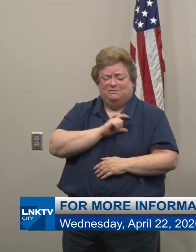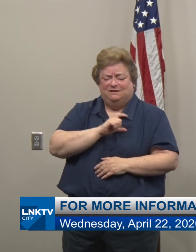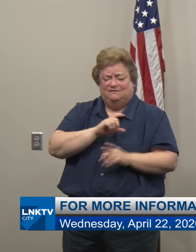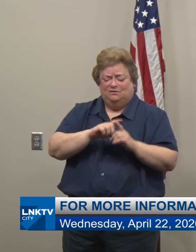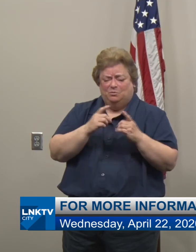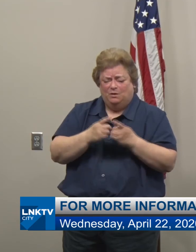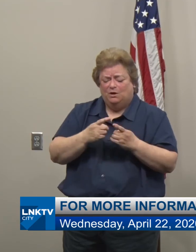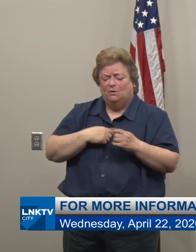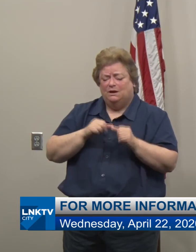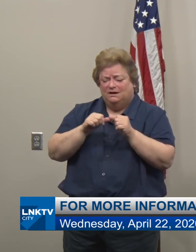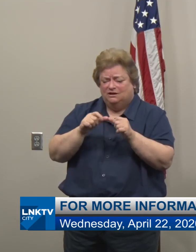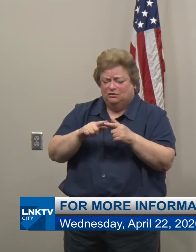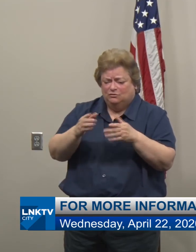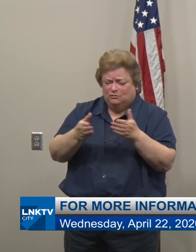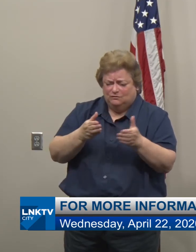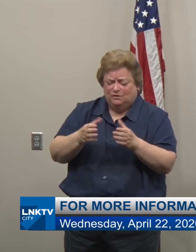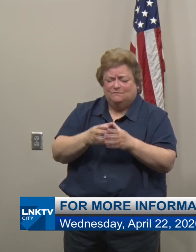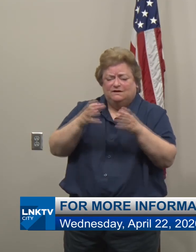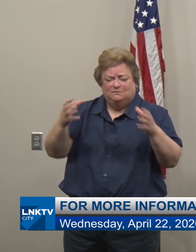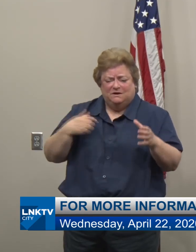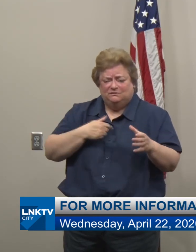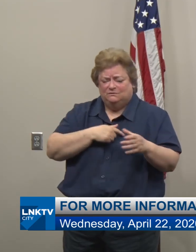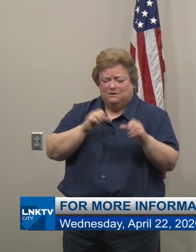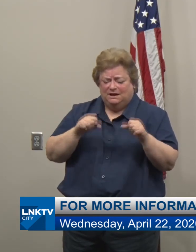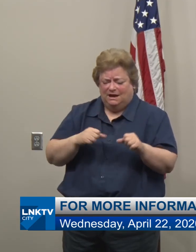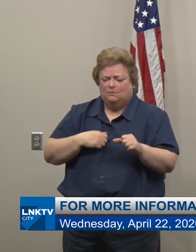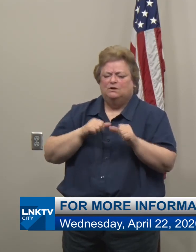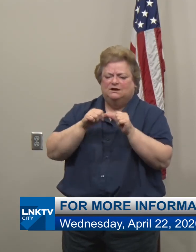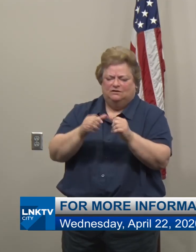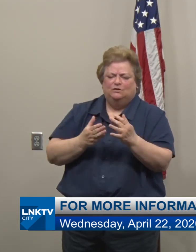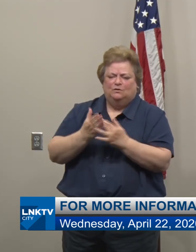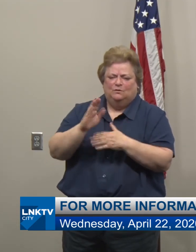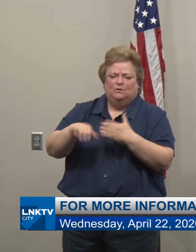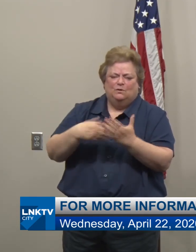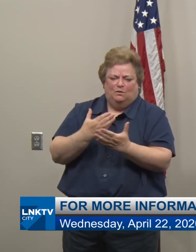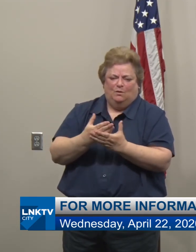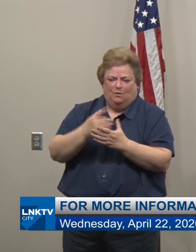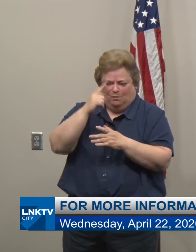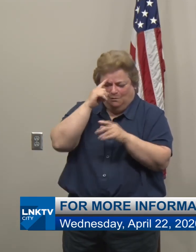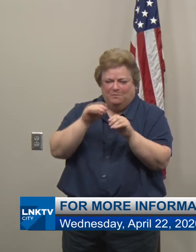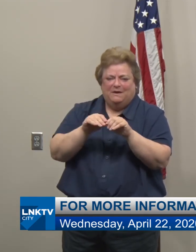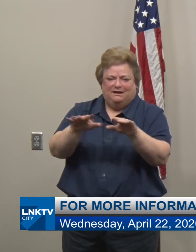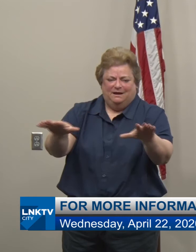manner that we can, and we'll do that throughout this pandemic. Mayor?